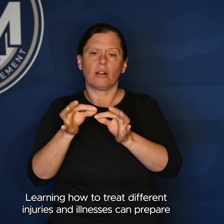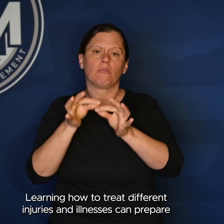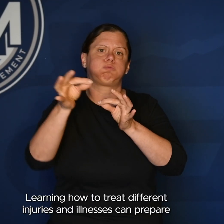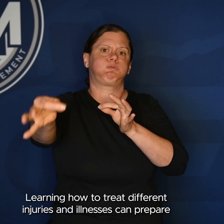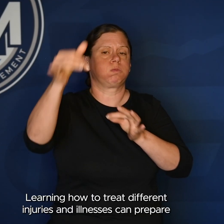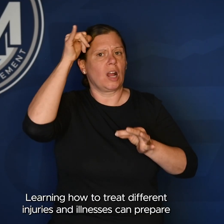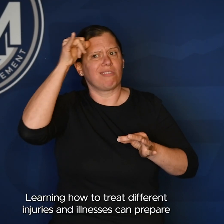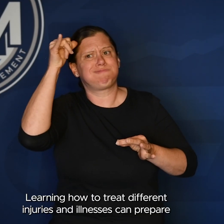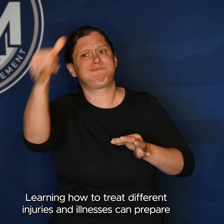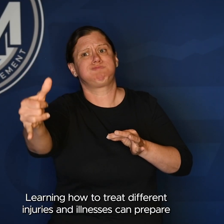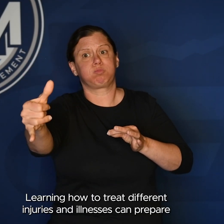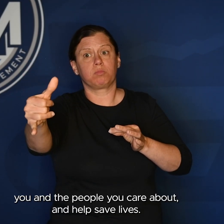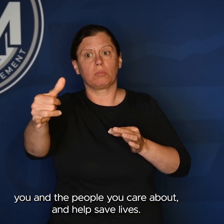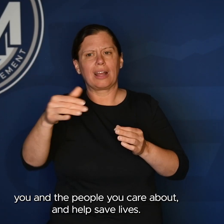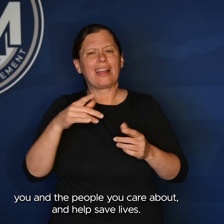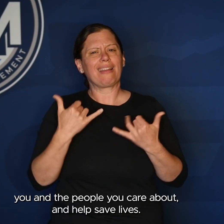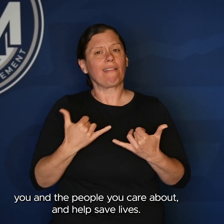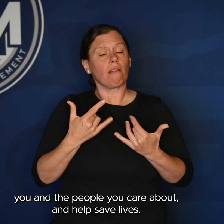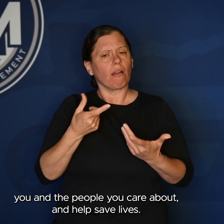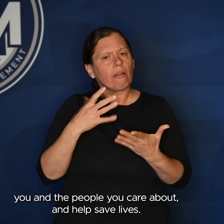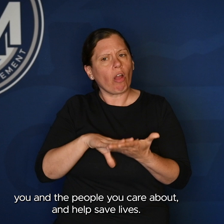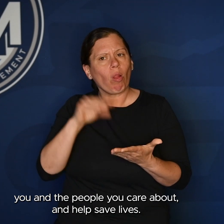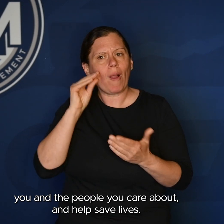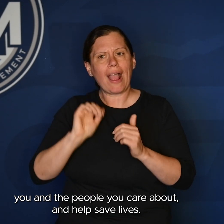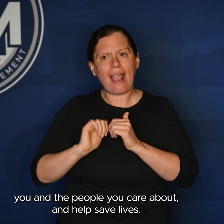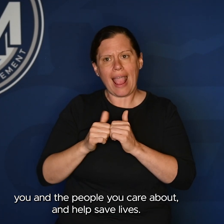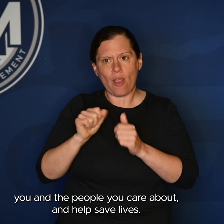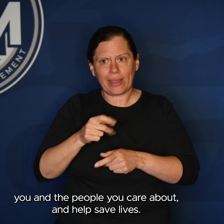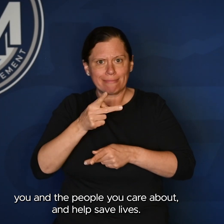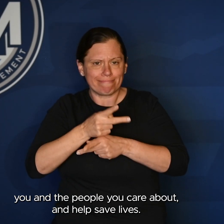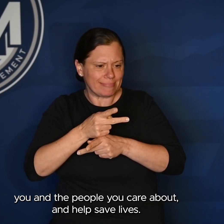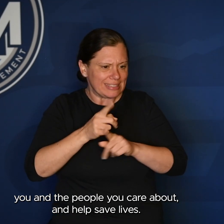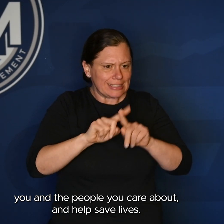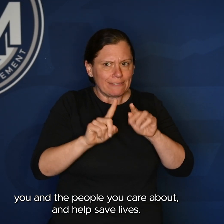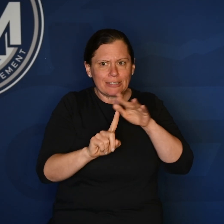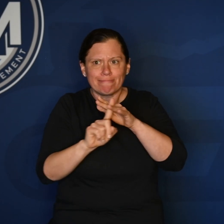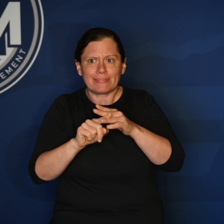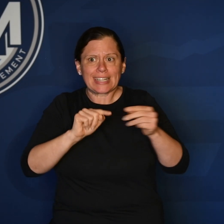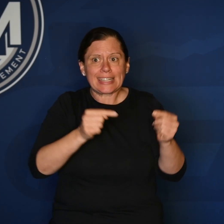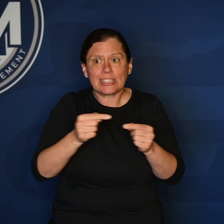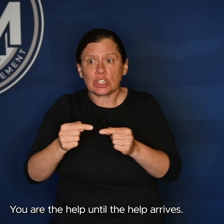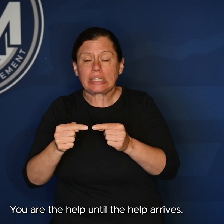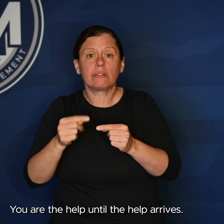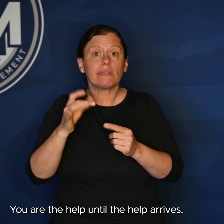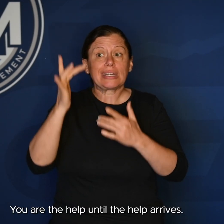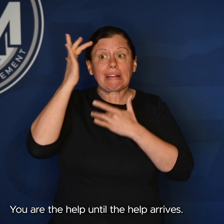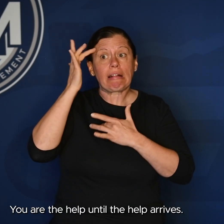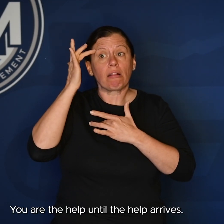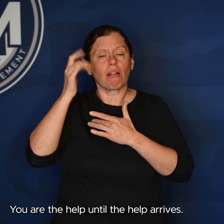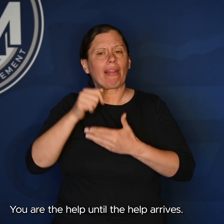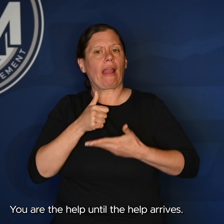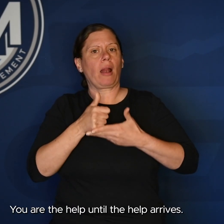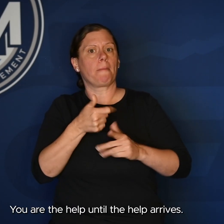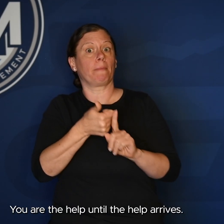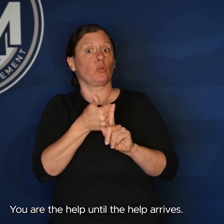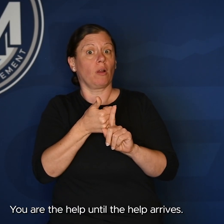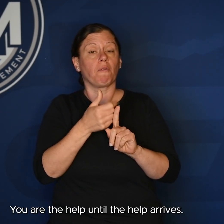and illnesses can prepare you and the people you care about and help save lives. You are the help until the help